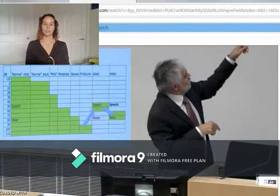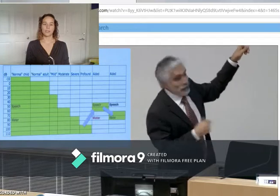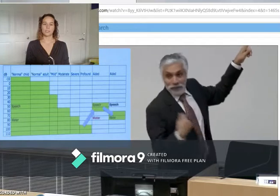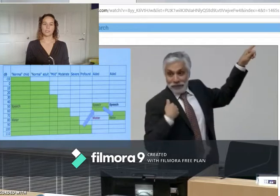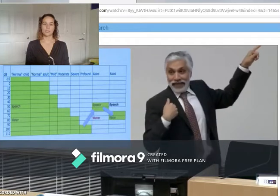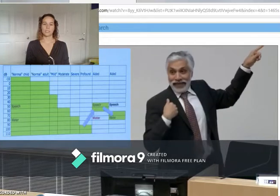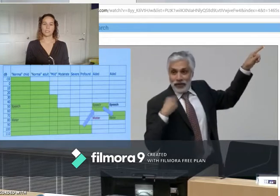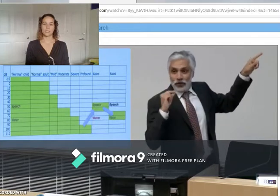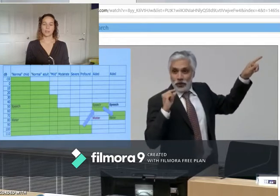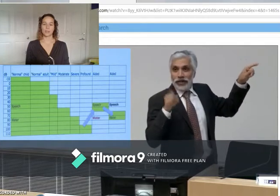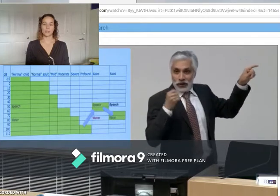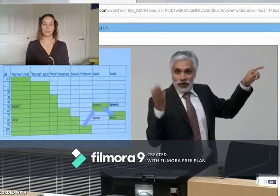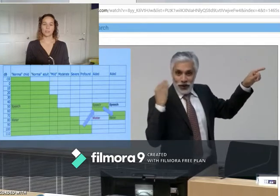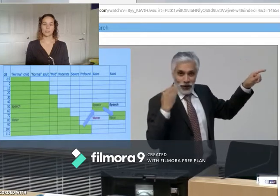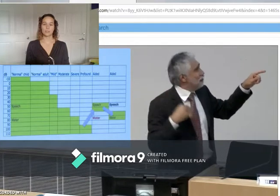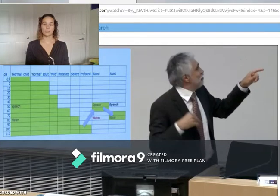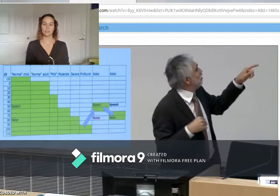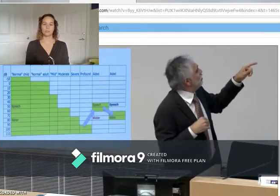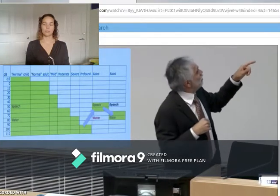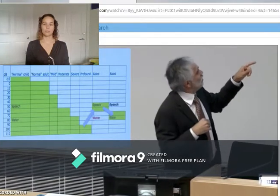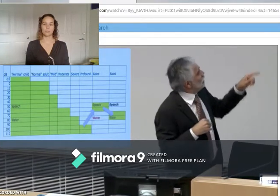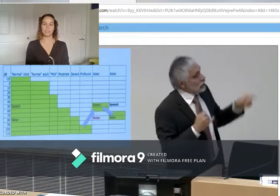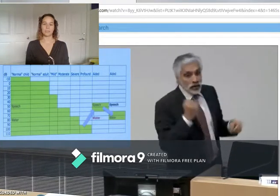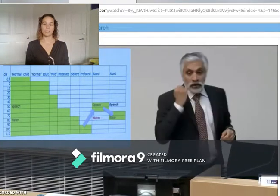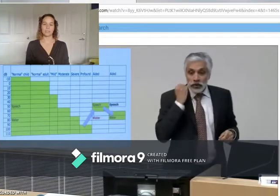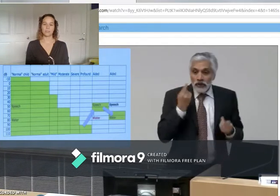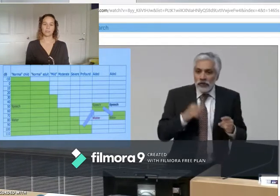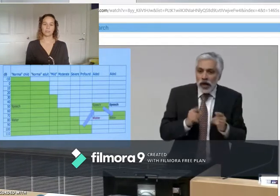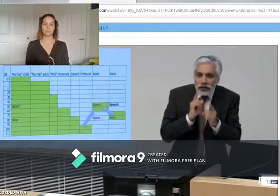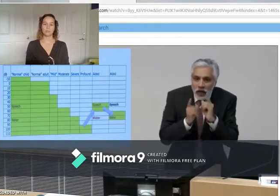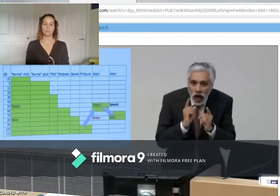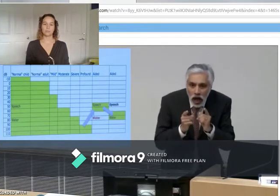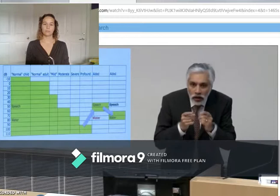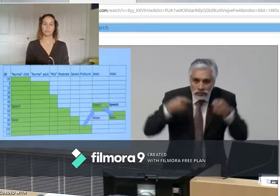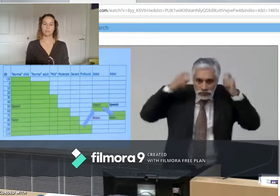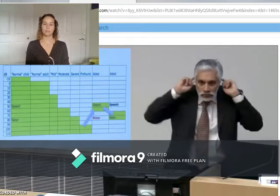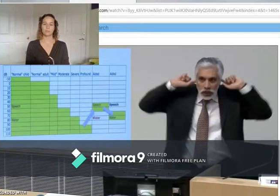It goes down to serious hearing loss, which was me 20 years ago.